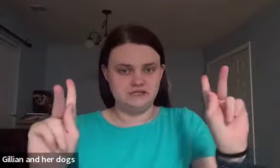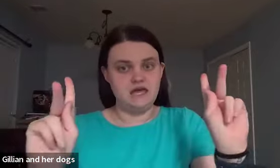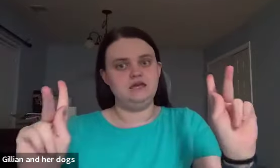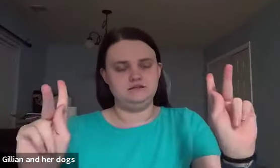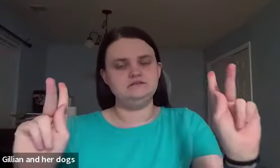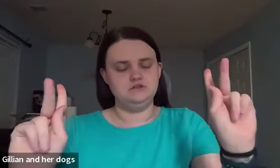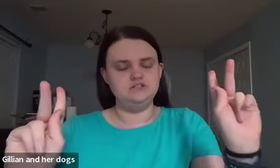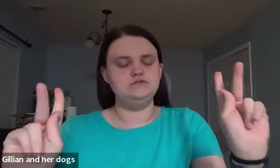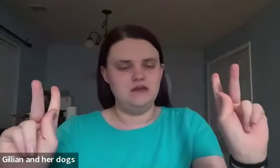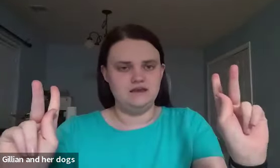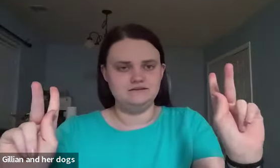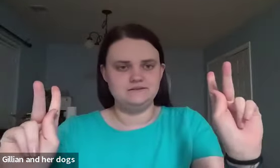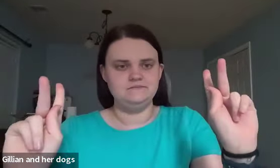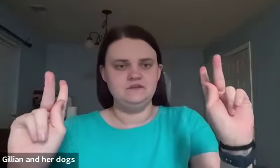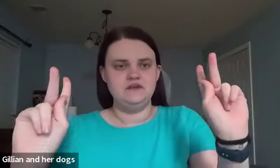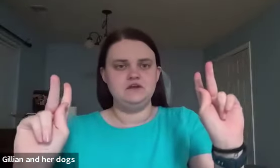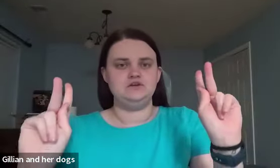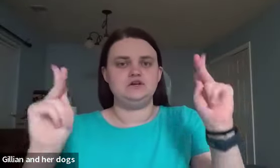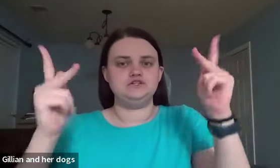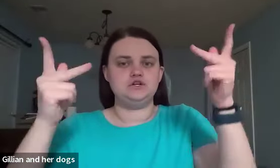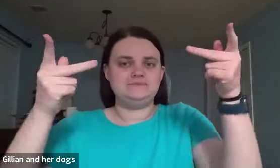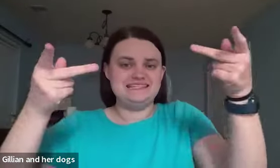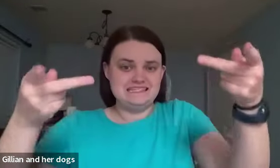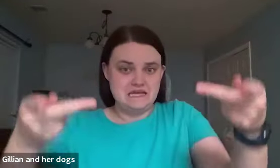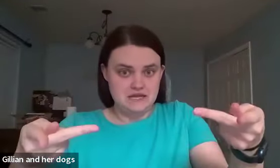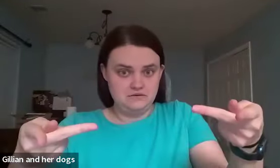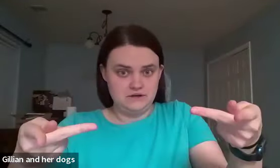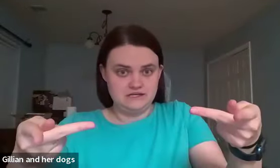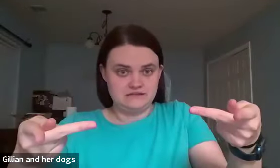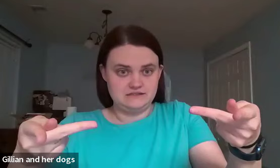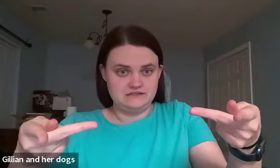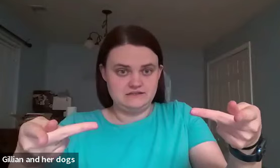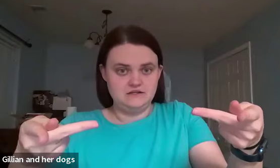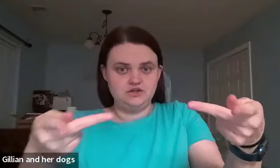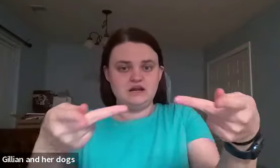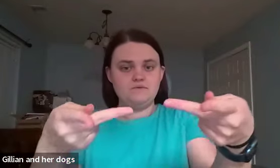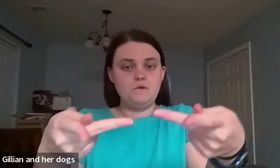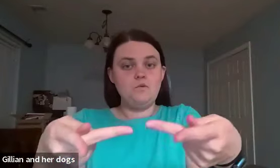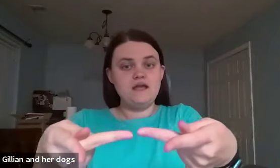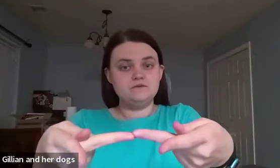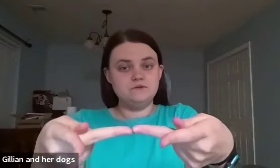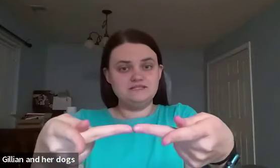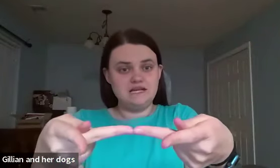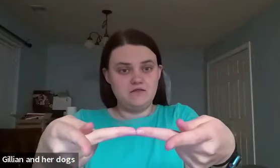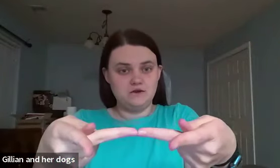Ks. Do you two Ks? You're gonna turn them sideways. You're gonna have them away from you and